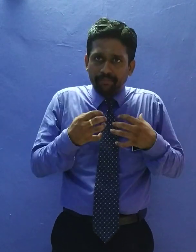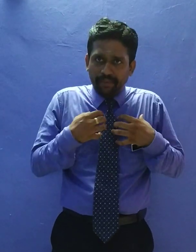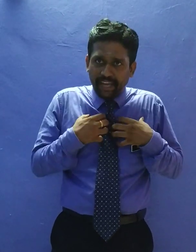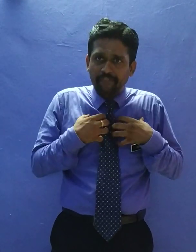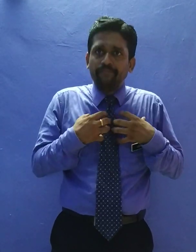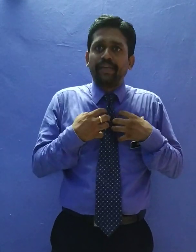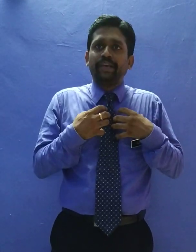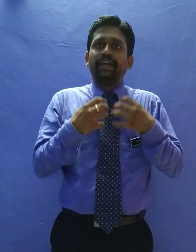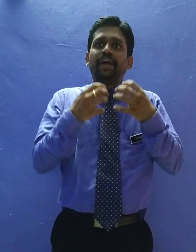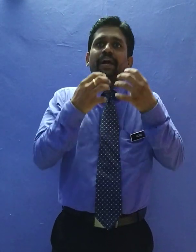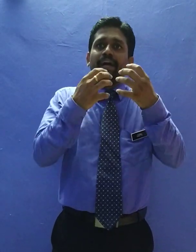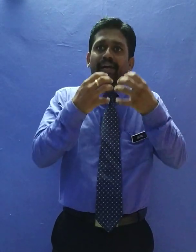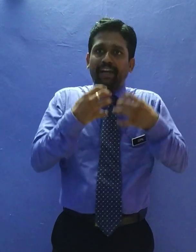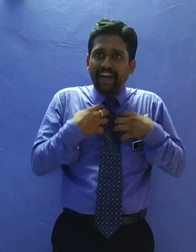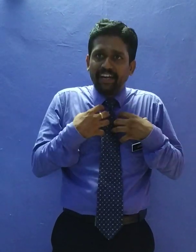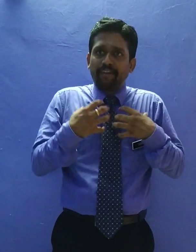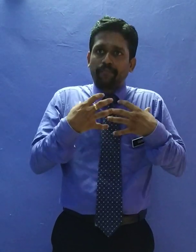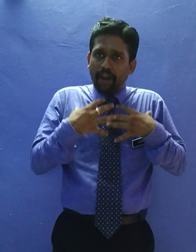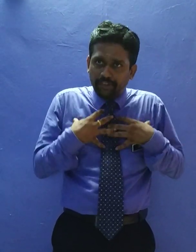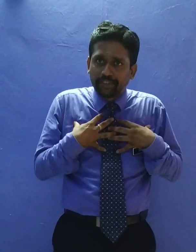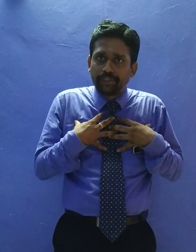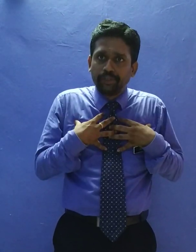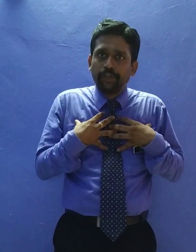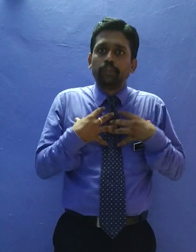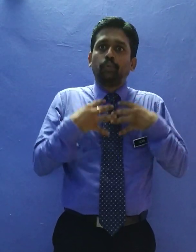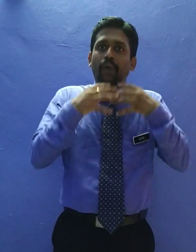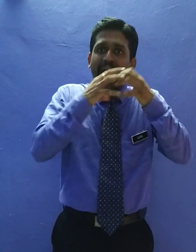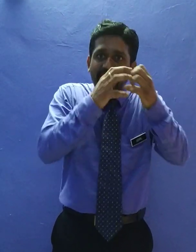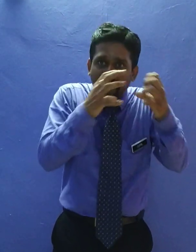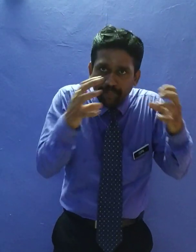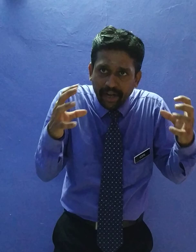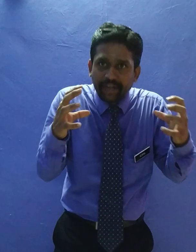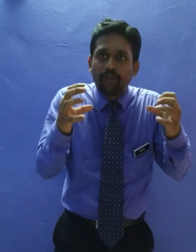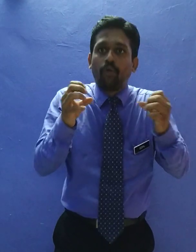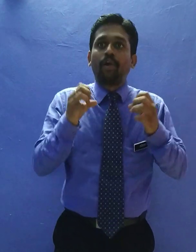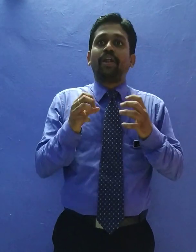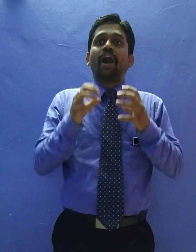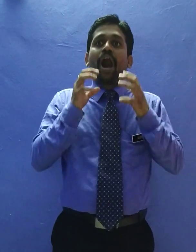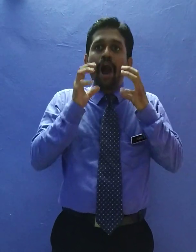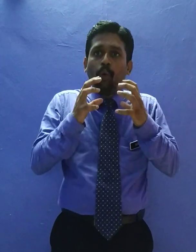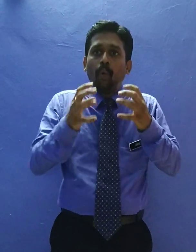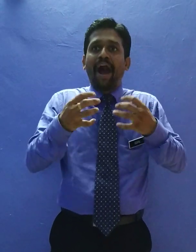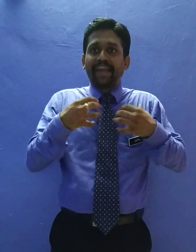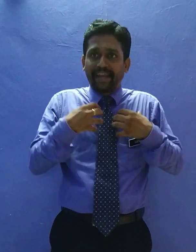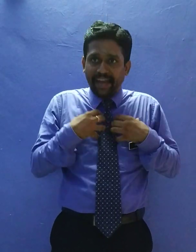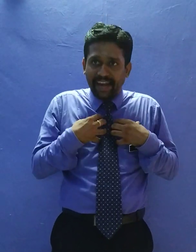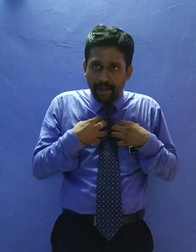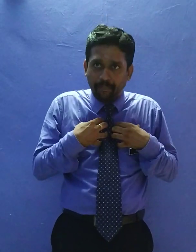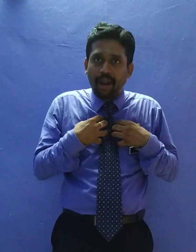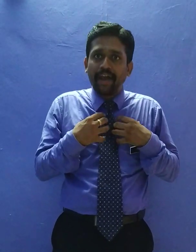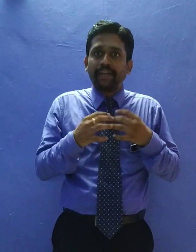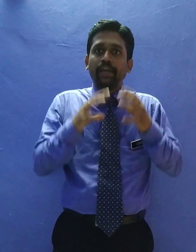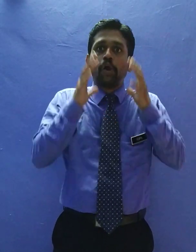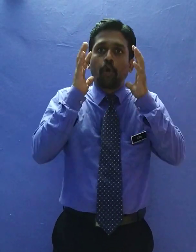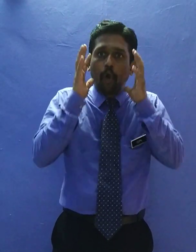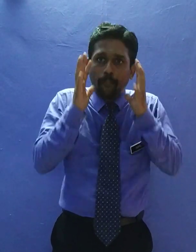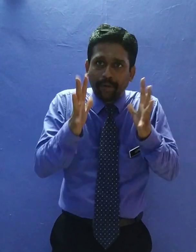It gives me a great pleasure to elaborate on how I can apply